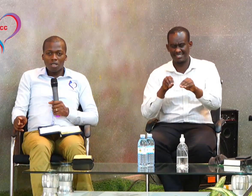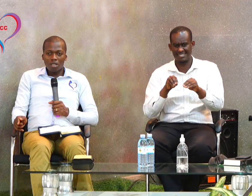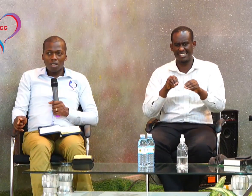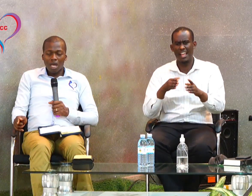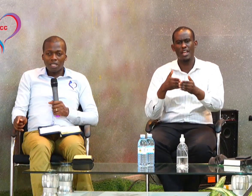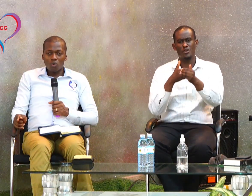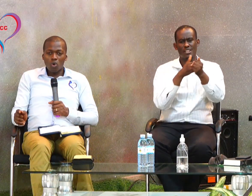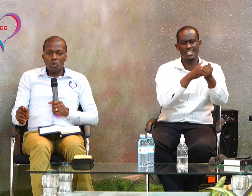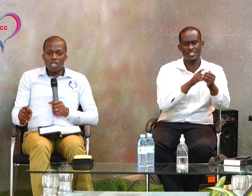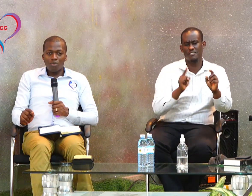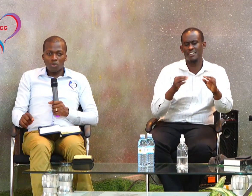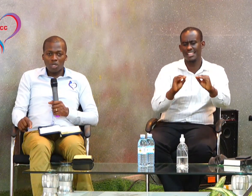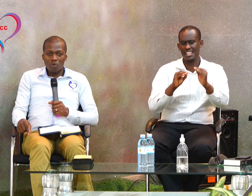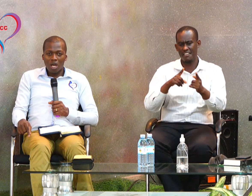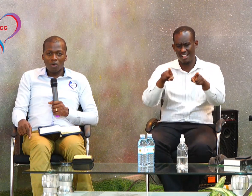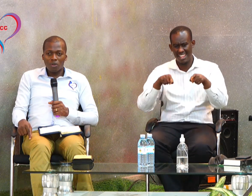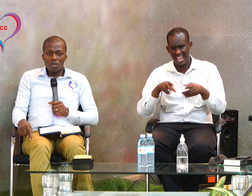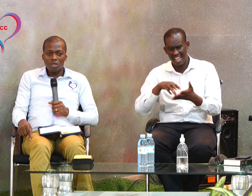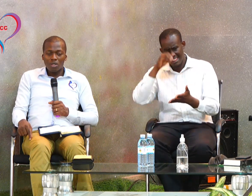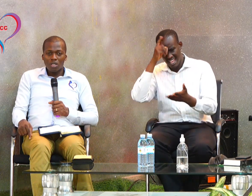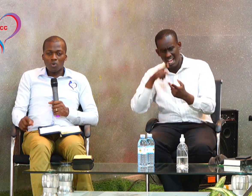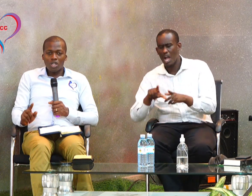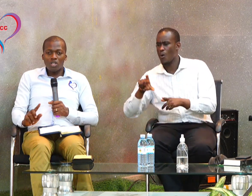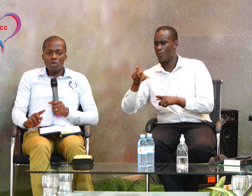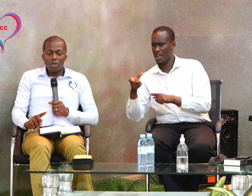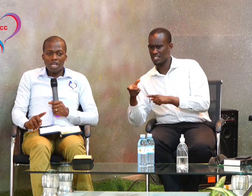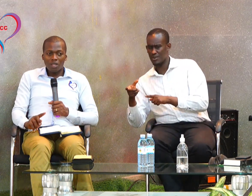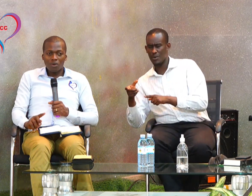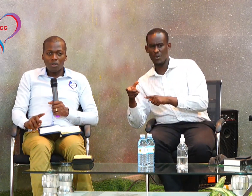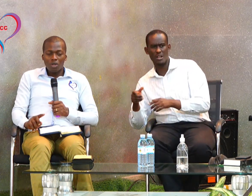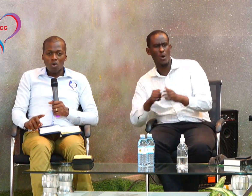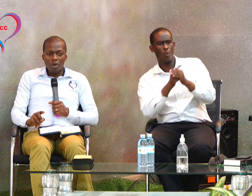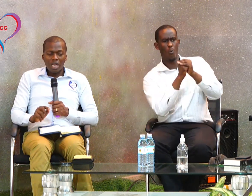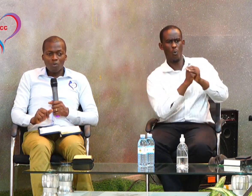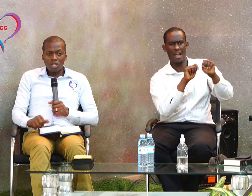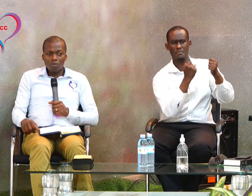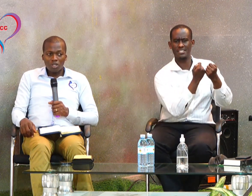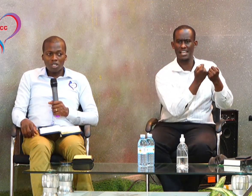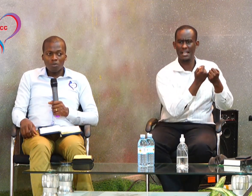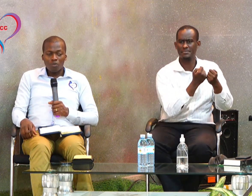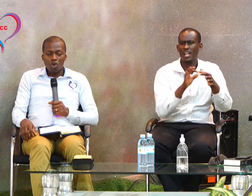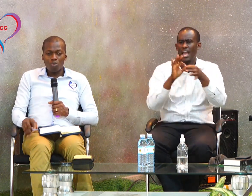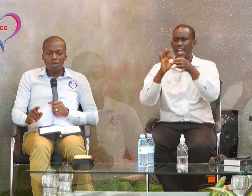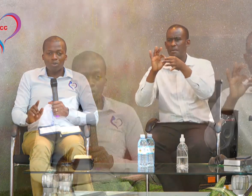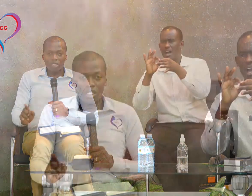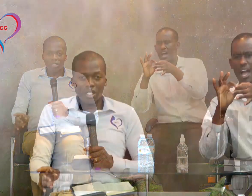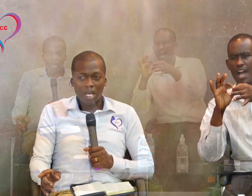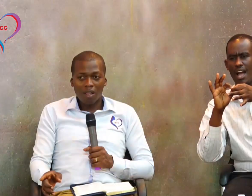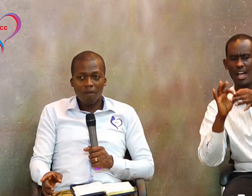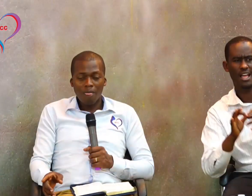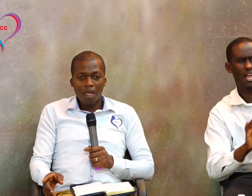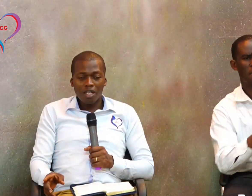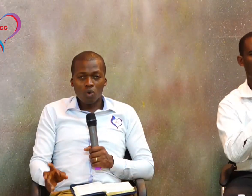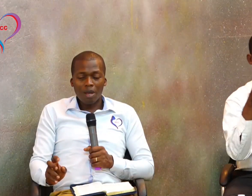you are the lead of the elementary class, you are on the radio, worship team, prompter, on